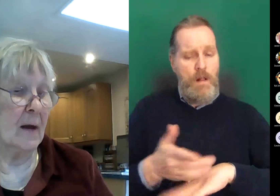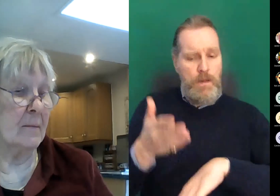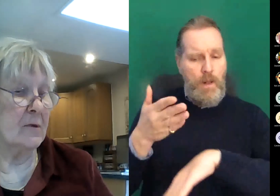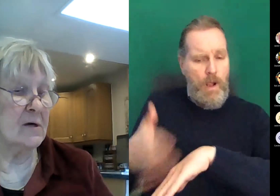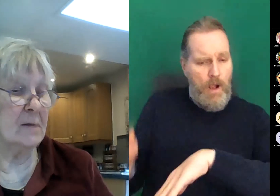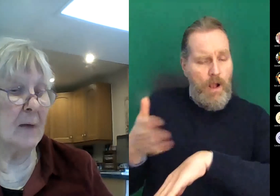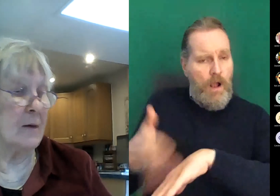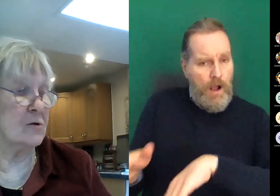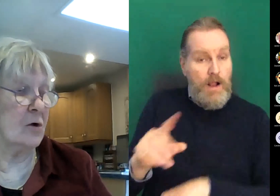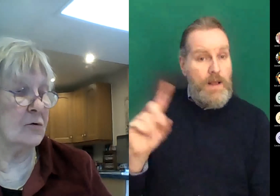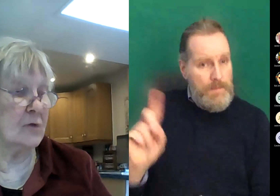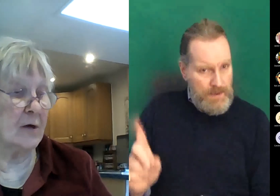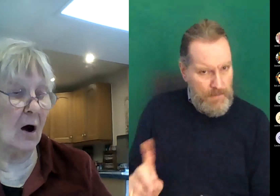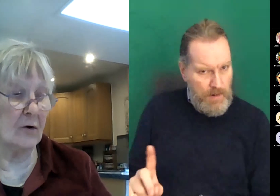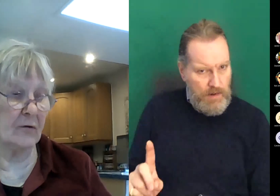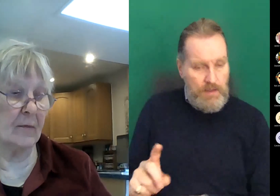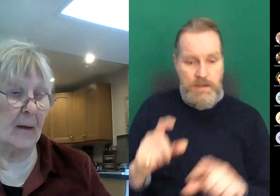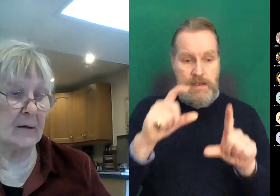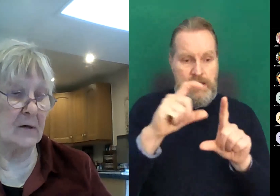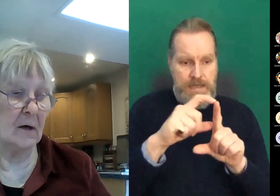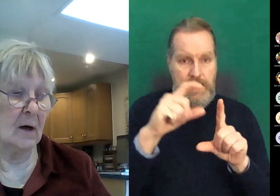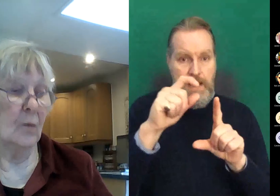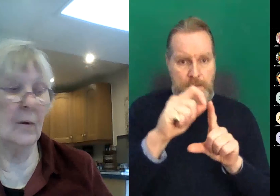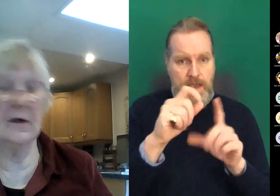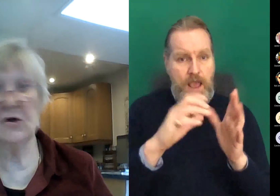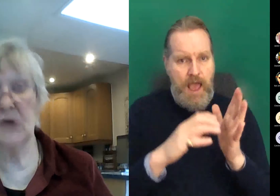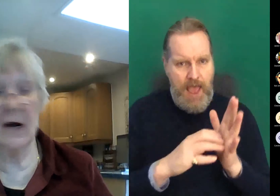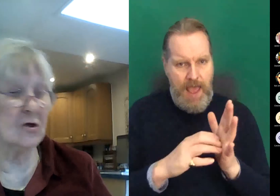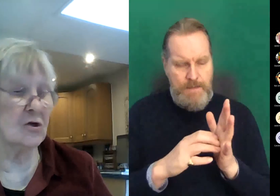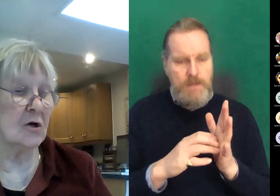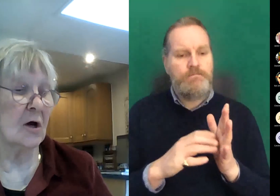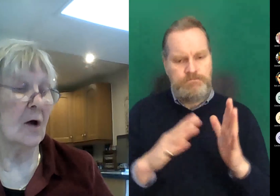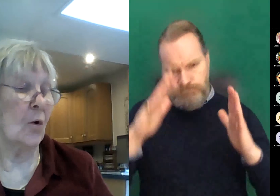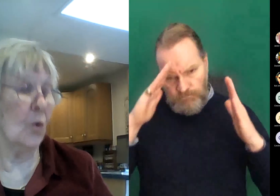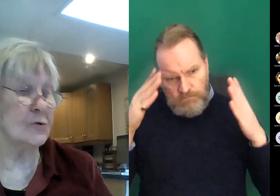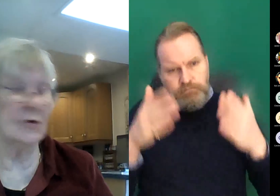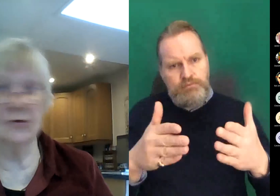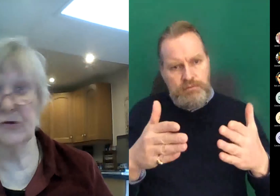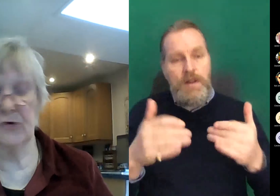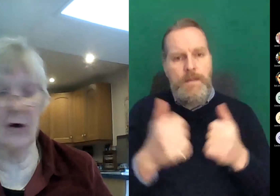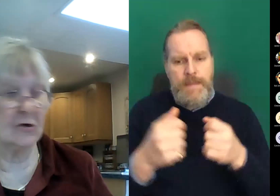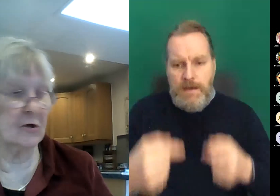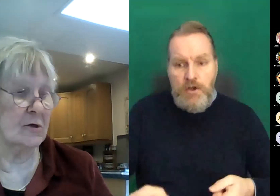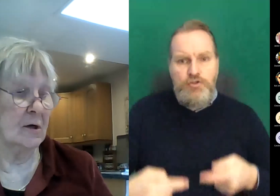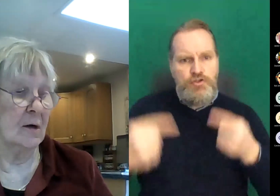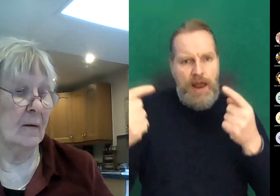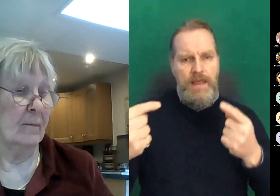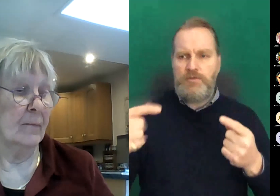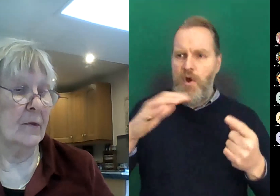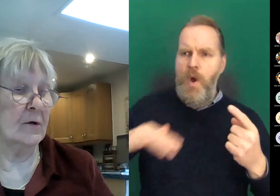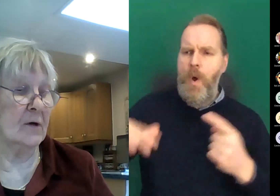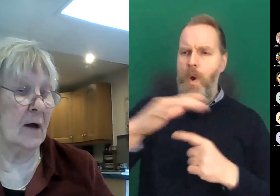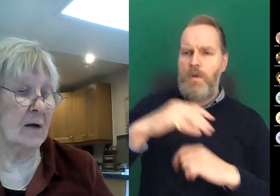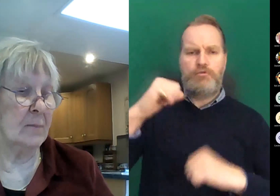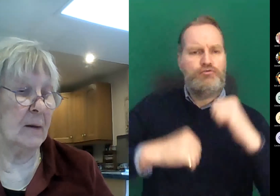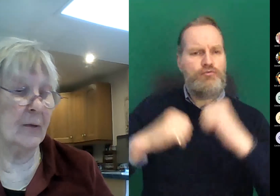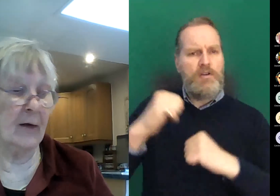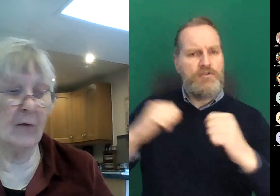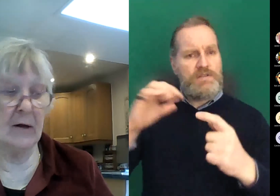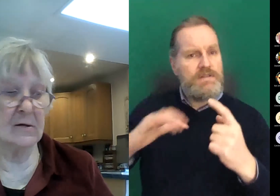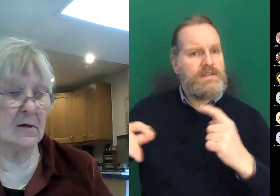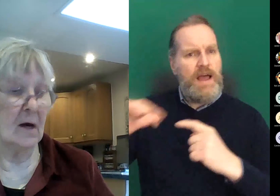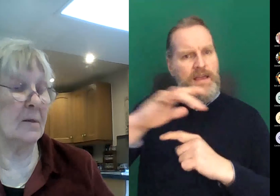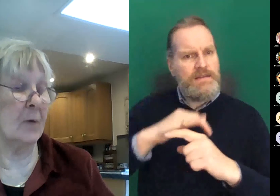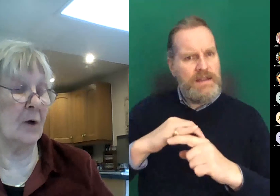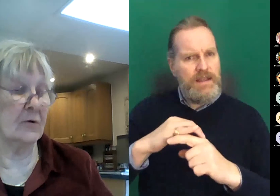the DPM has gone to the heart of the matter when it challenged all social structures that denied people